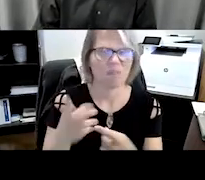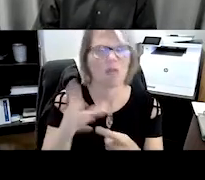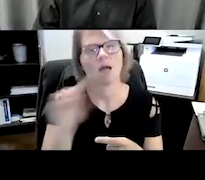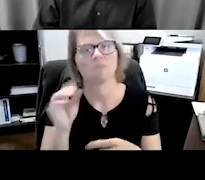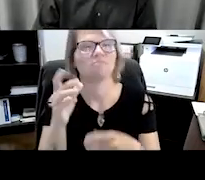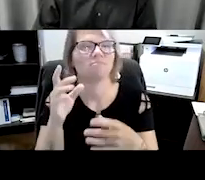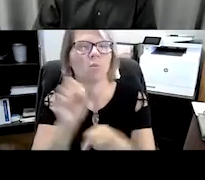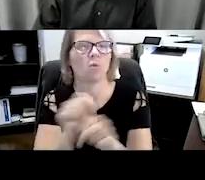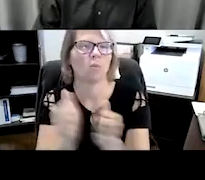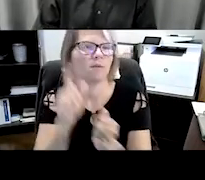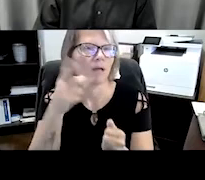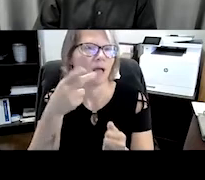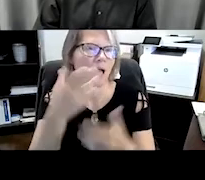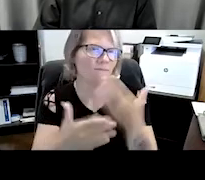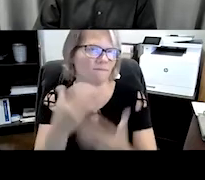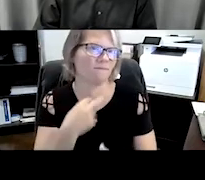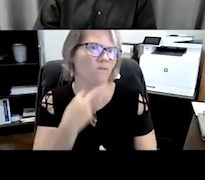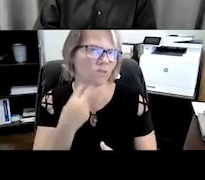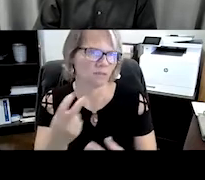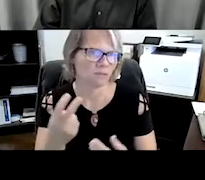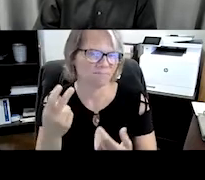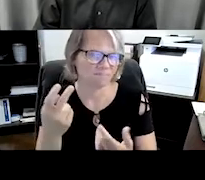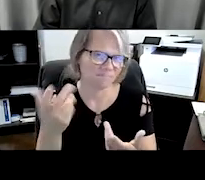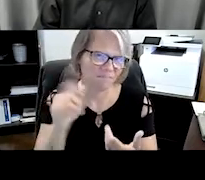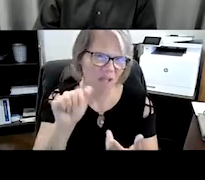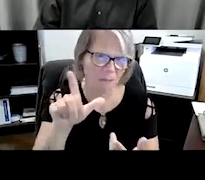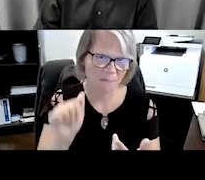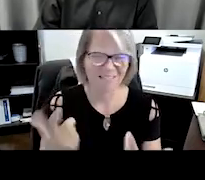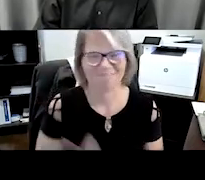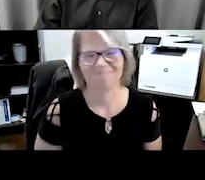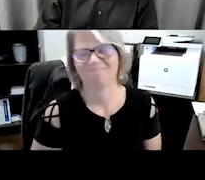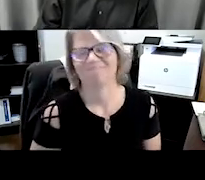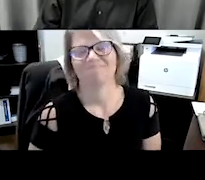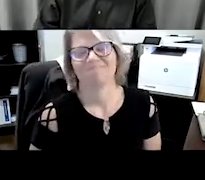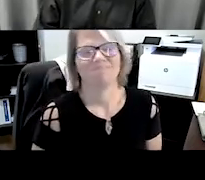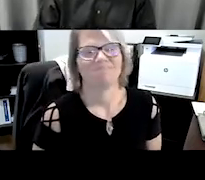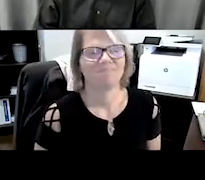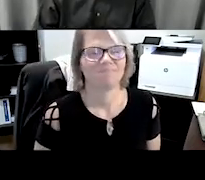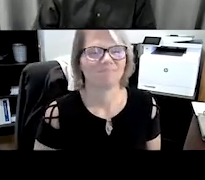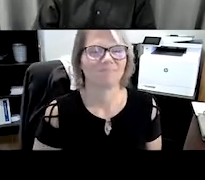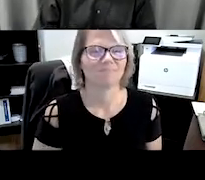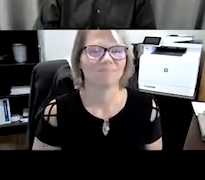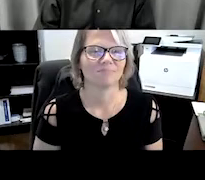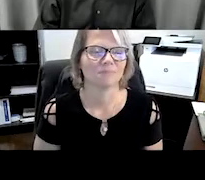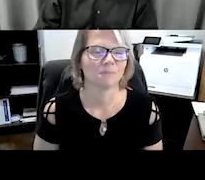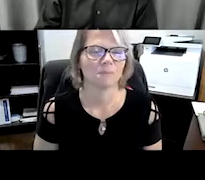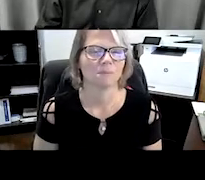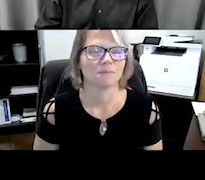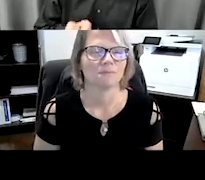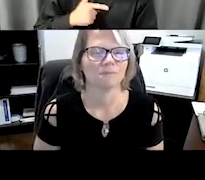part of AIDB. And also I work with Hands and Voices of Alabama.